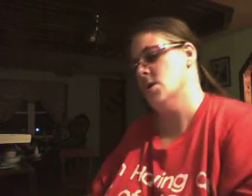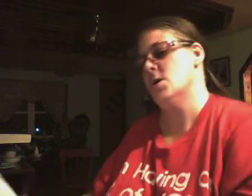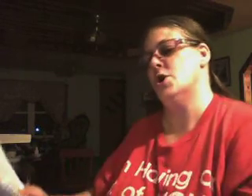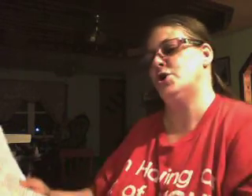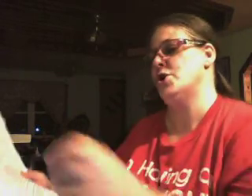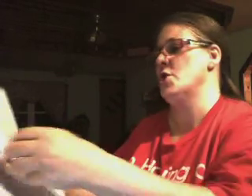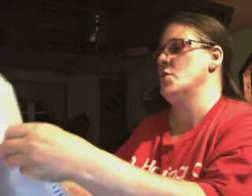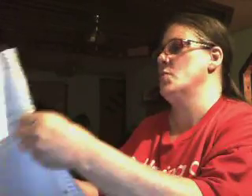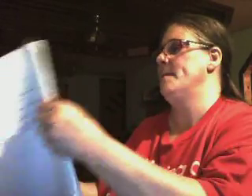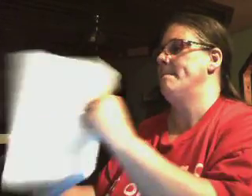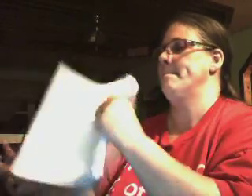to